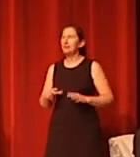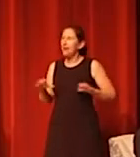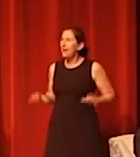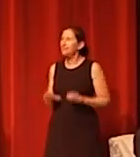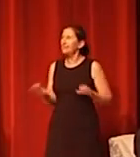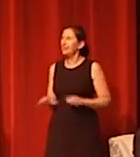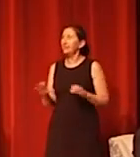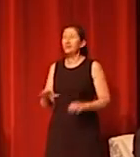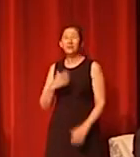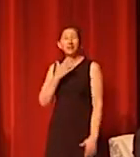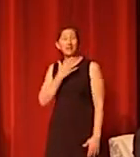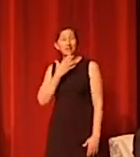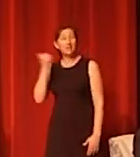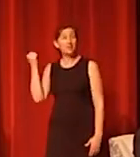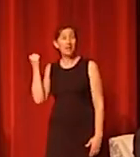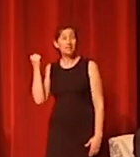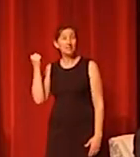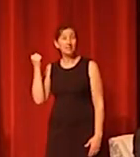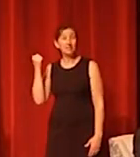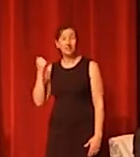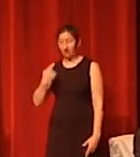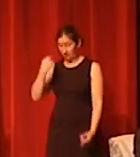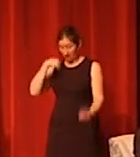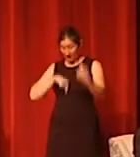best medicine is our food.